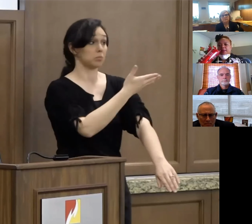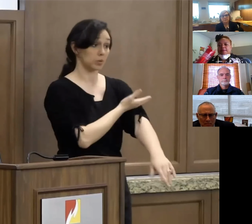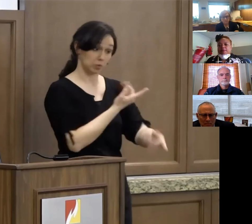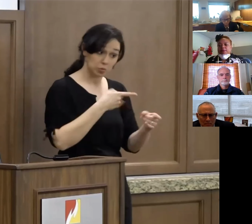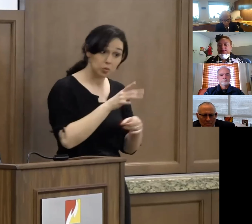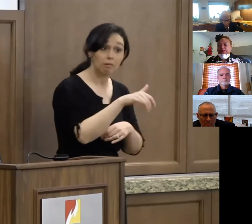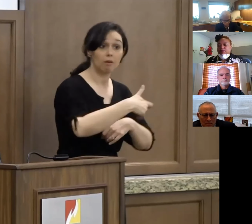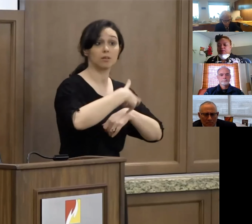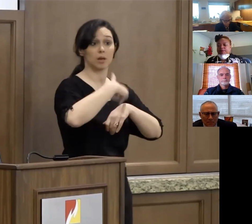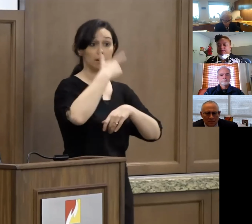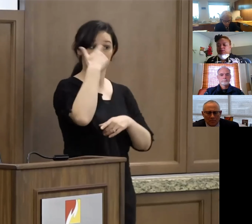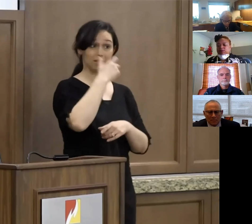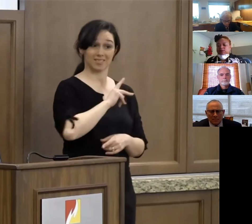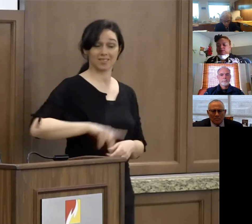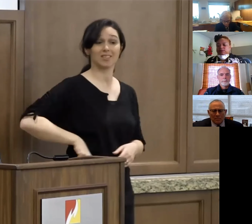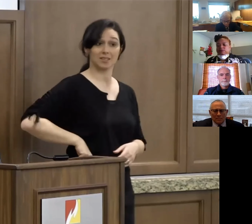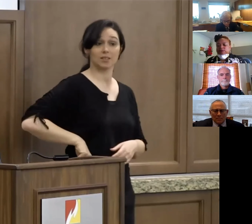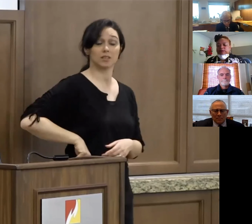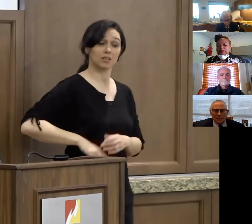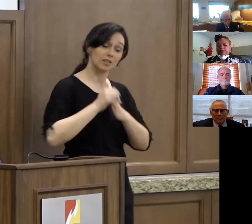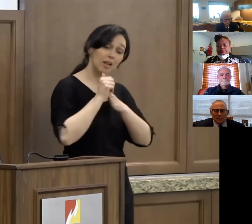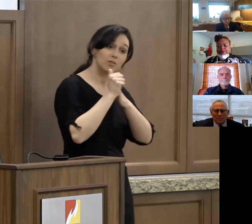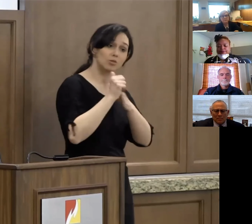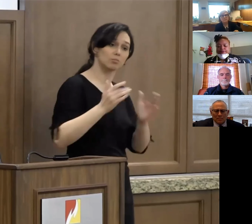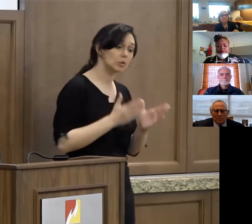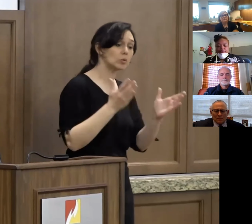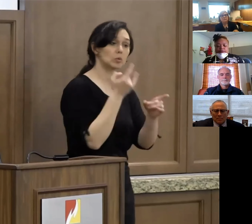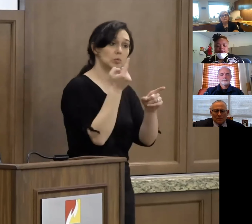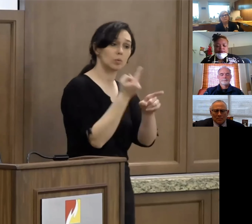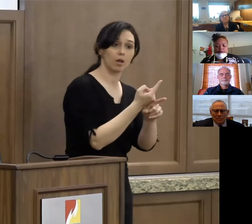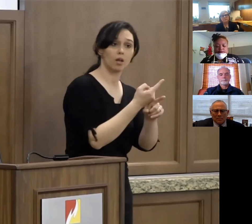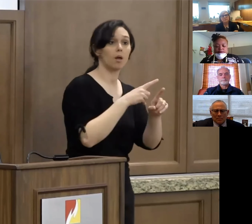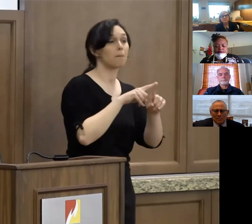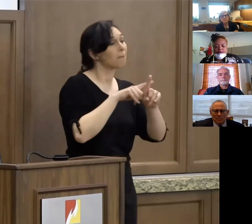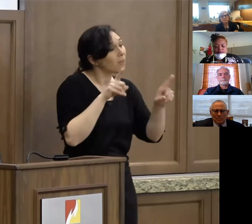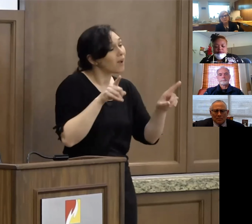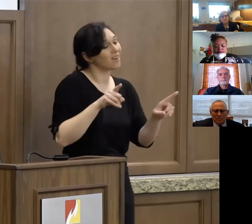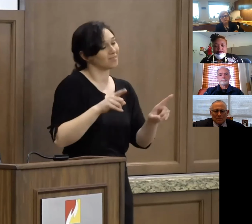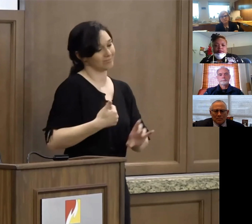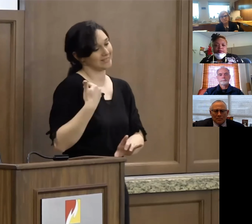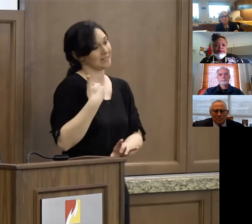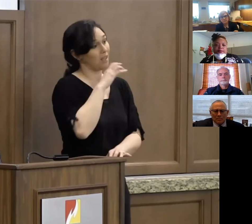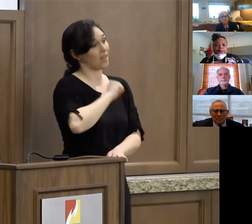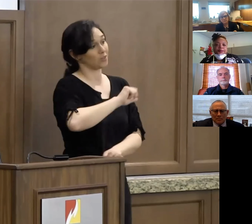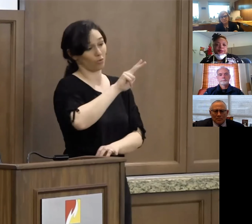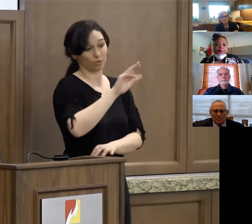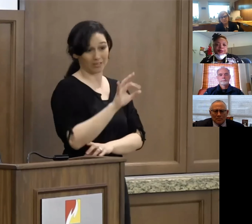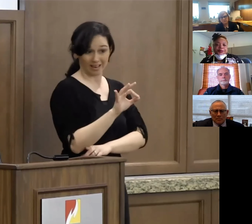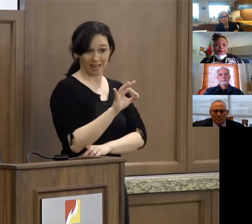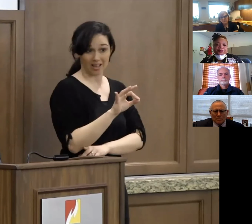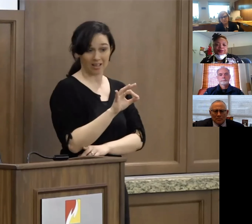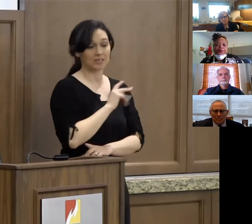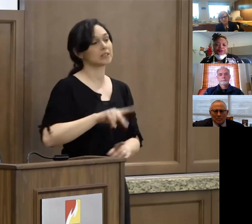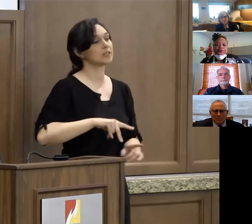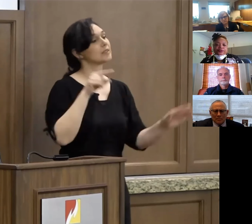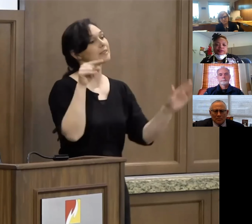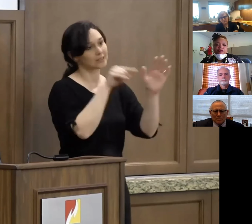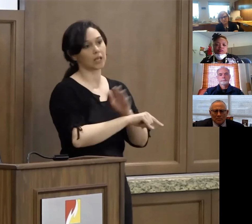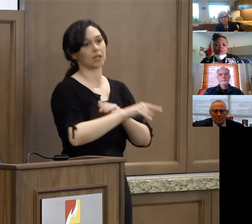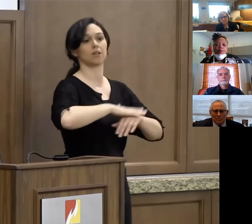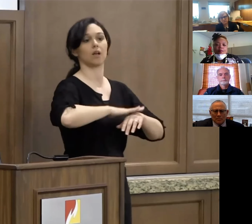King's leadership and courage to do what was right. However, at the young age of 39, King was assassinated on